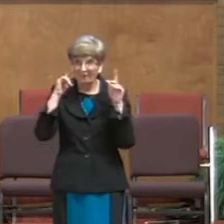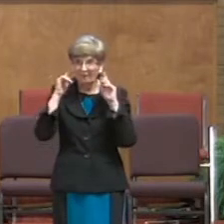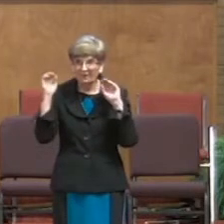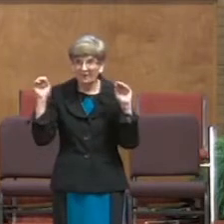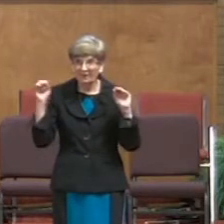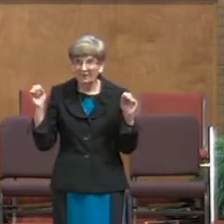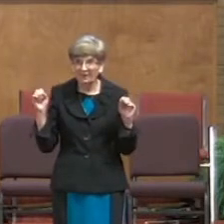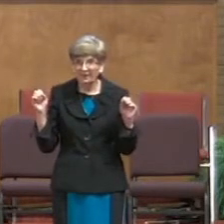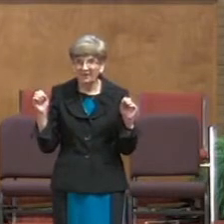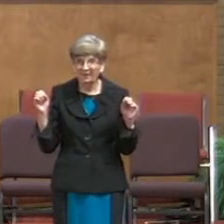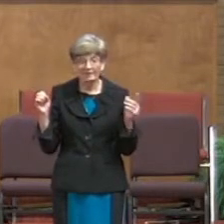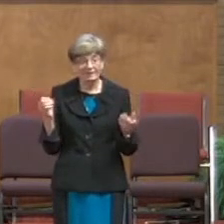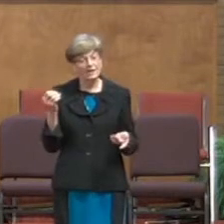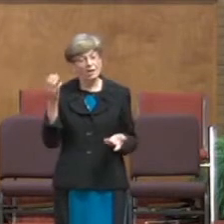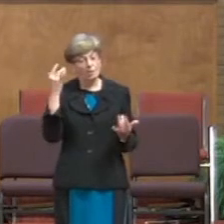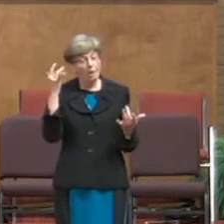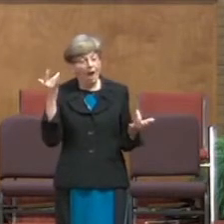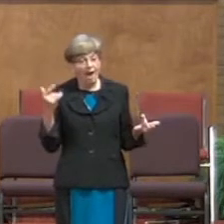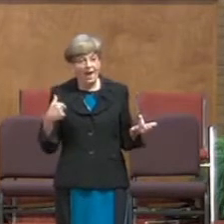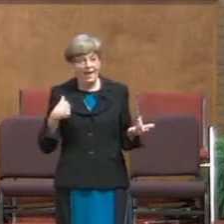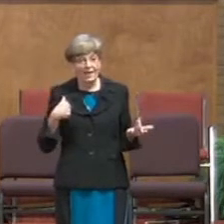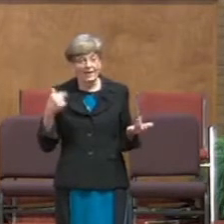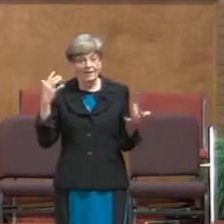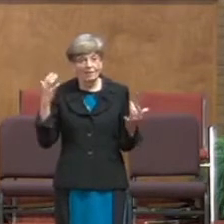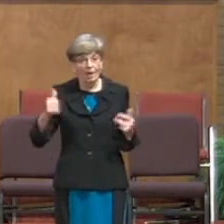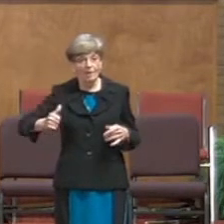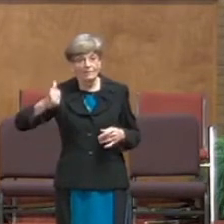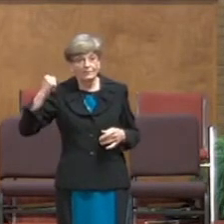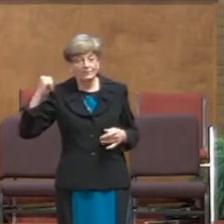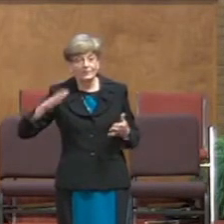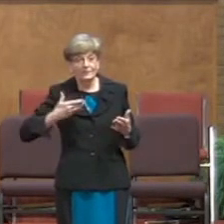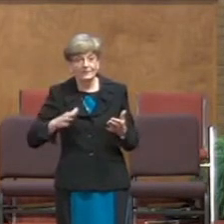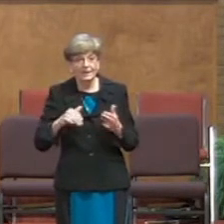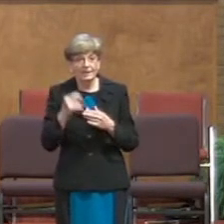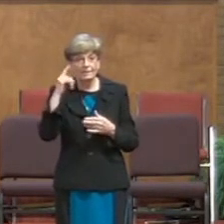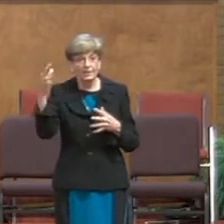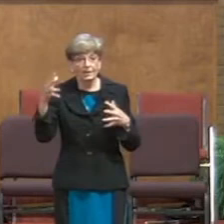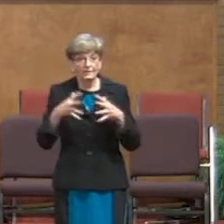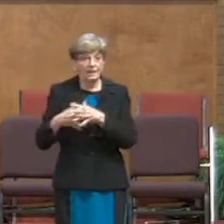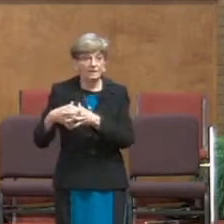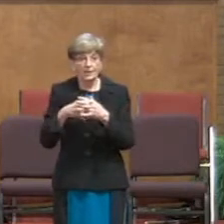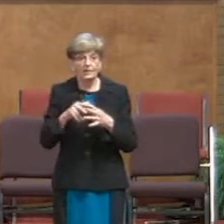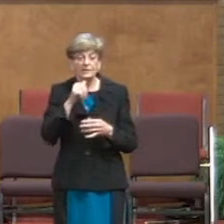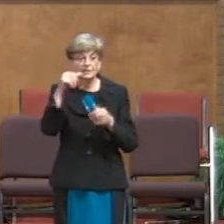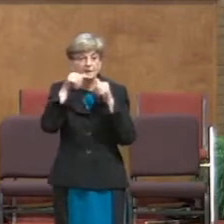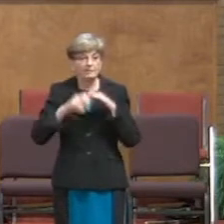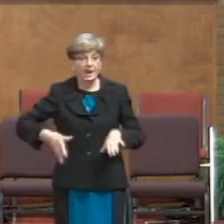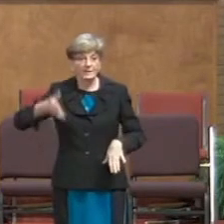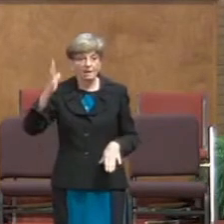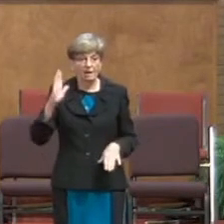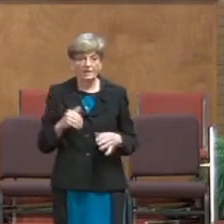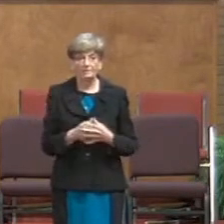You know why I won't sing that? Because America does not bless God.